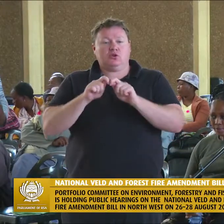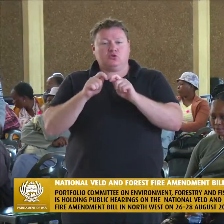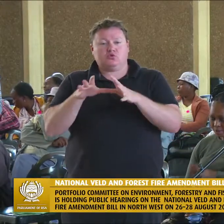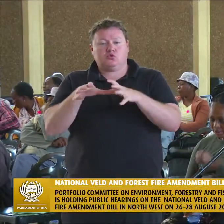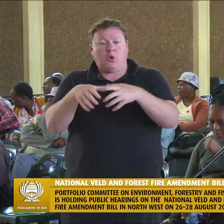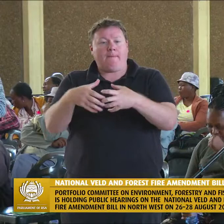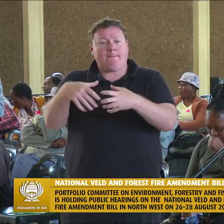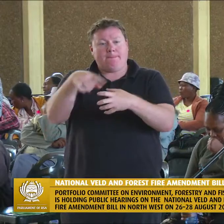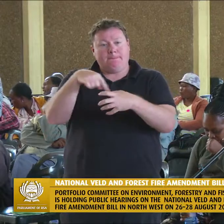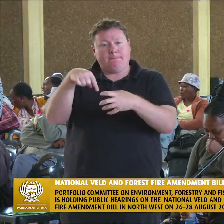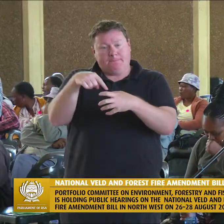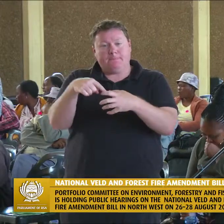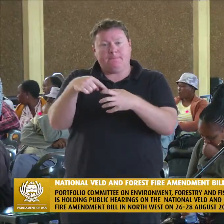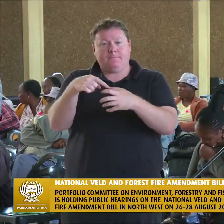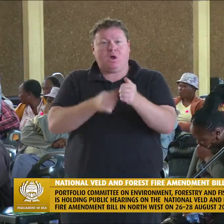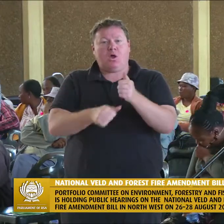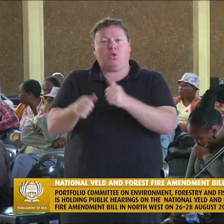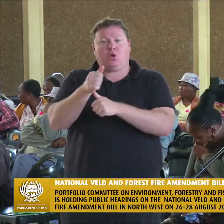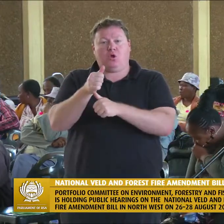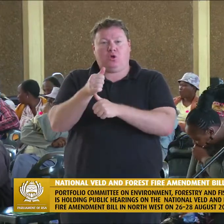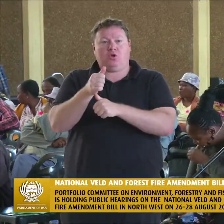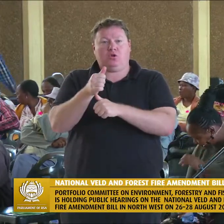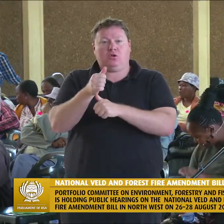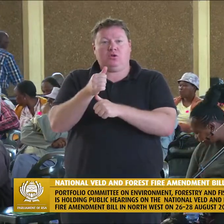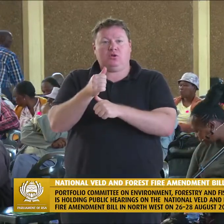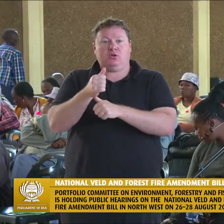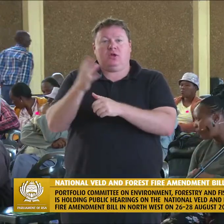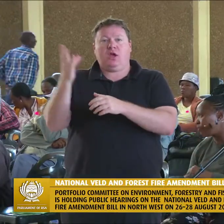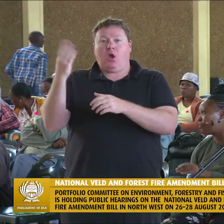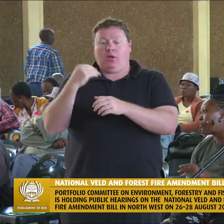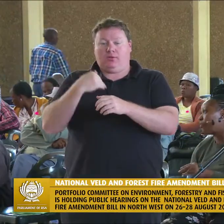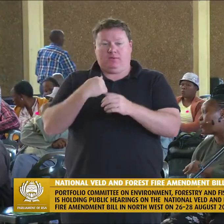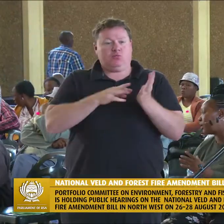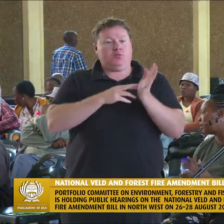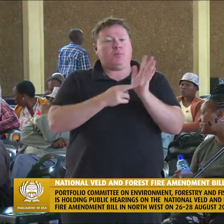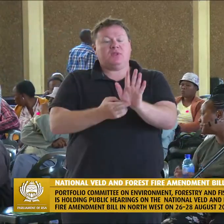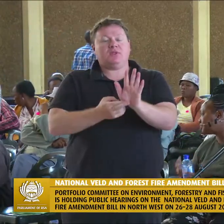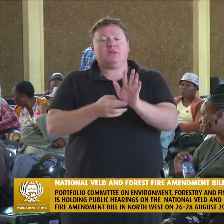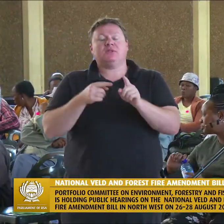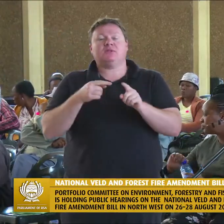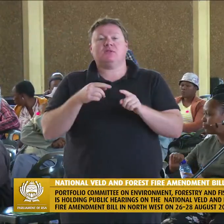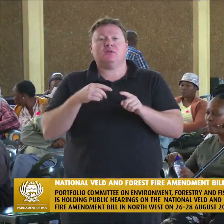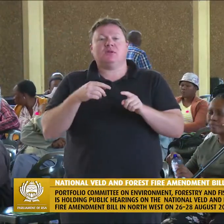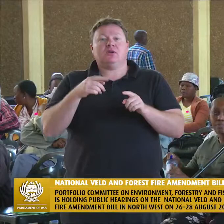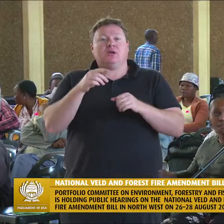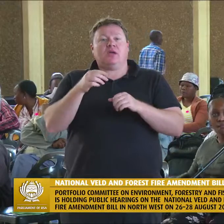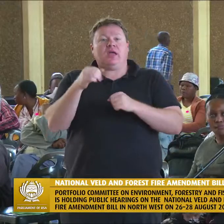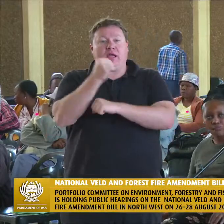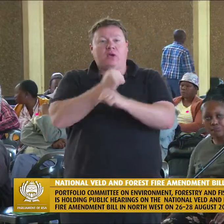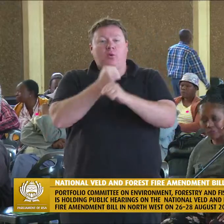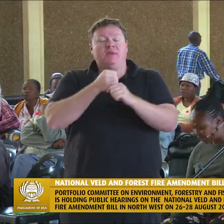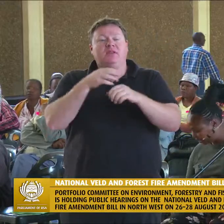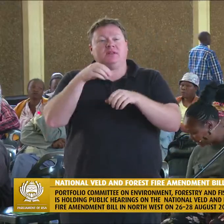don't have such equipment in our offices